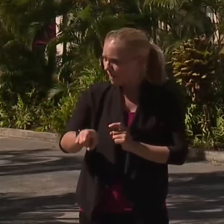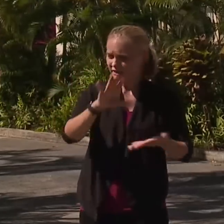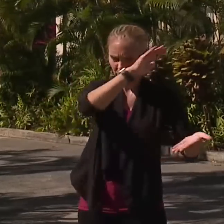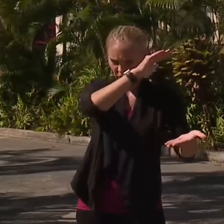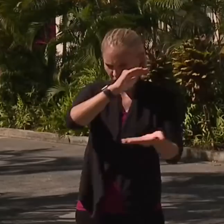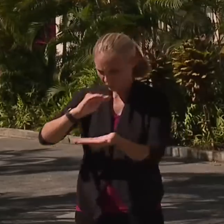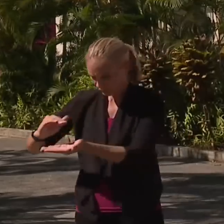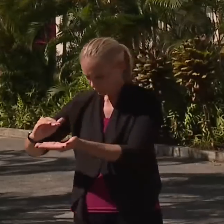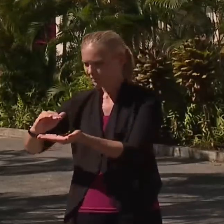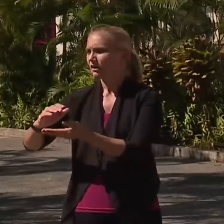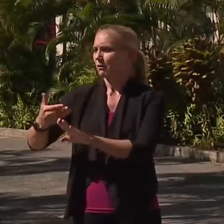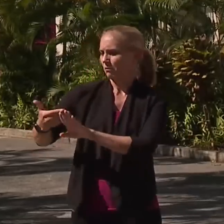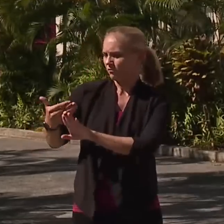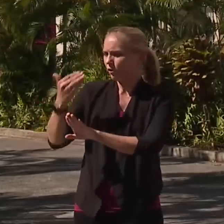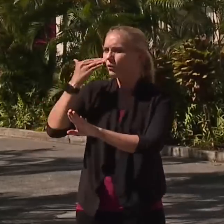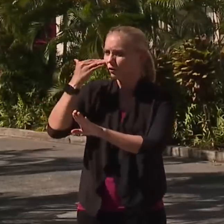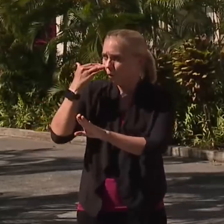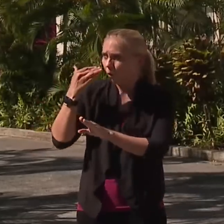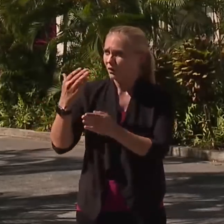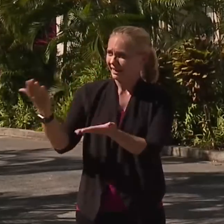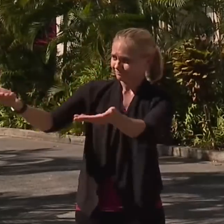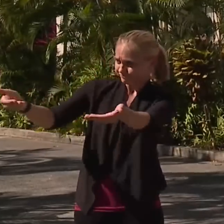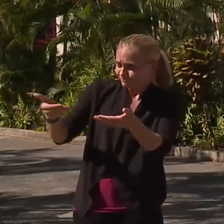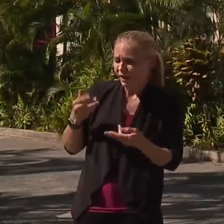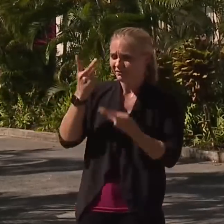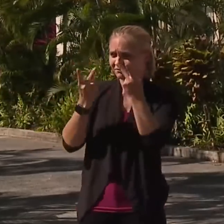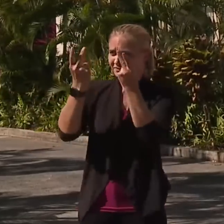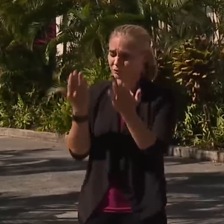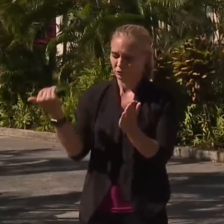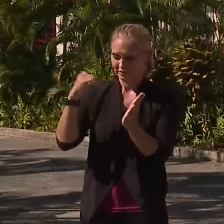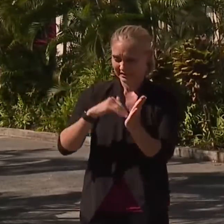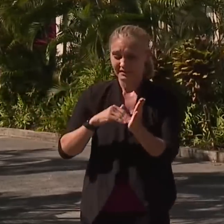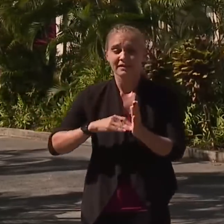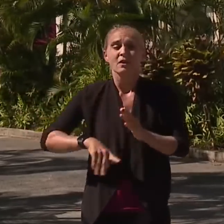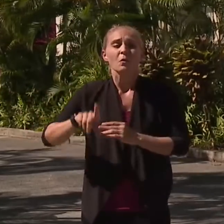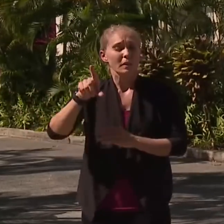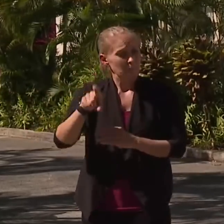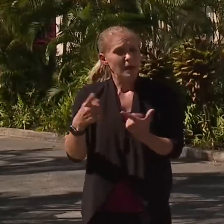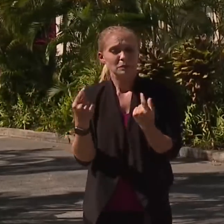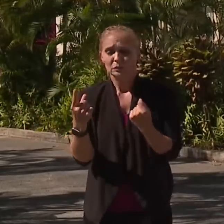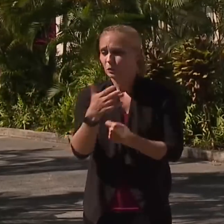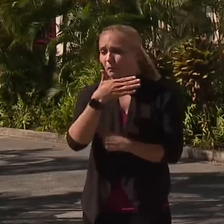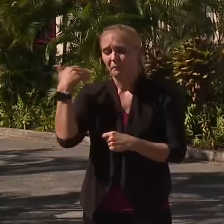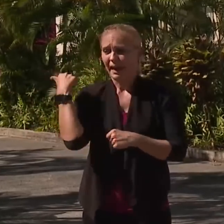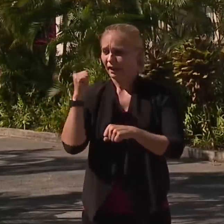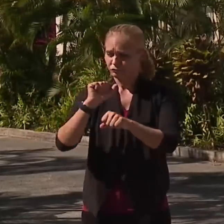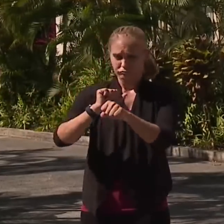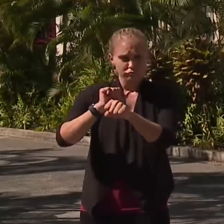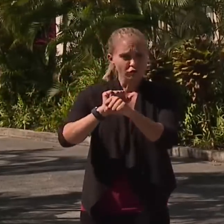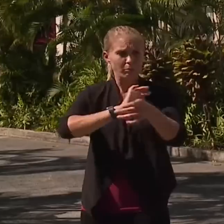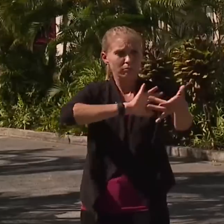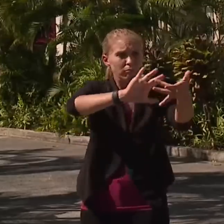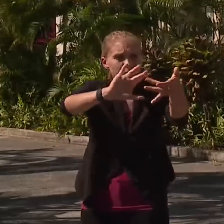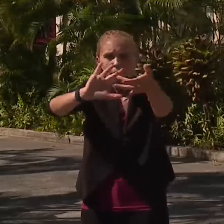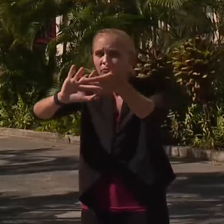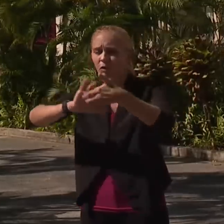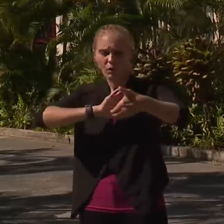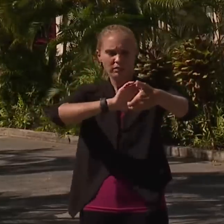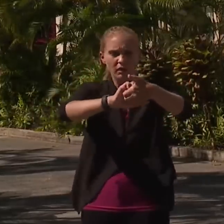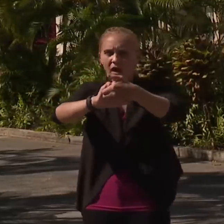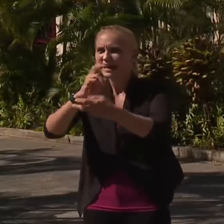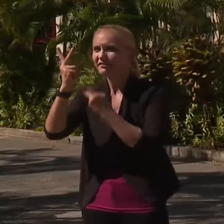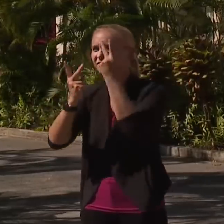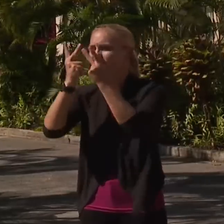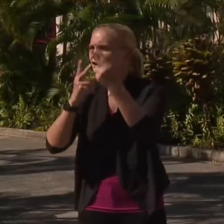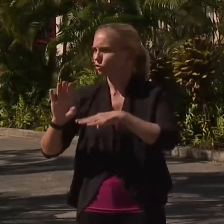before we know we can return to a healthy visitor industry. I do think that we all need to do a better job reaching out to our partners in the visitor